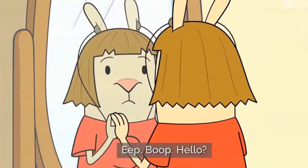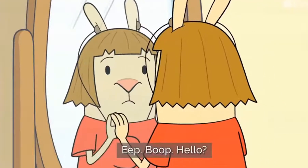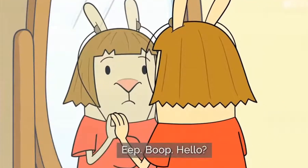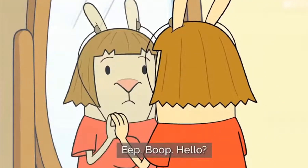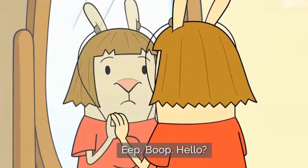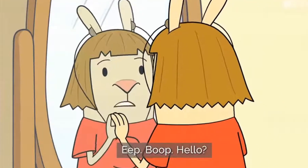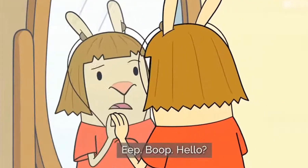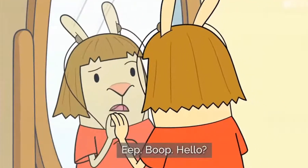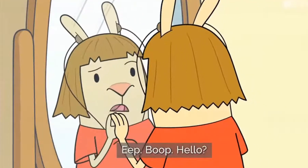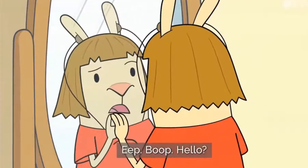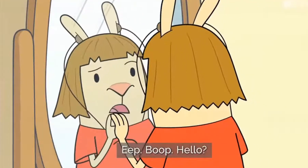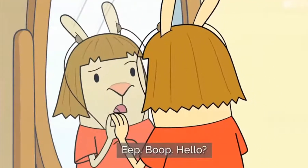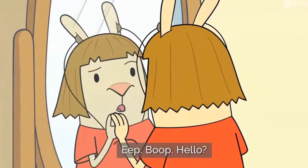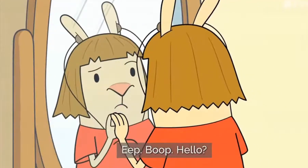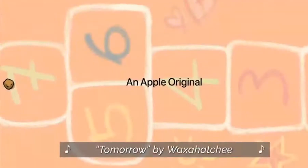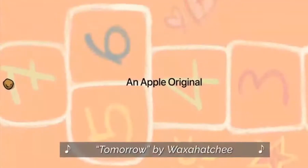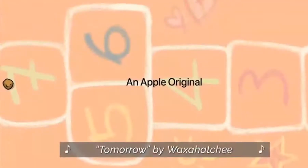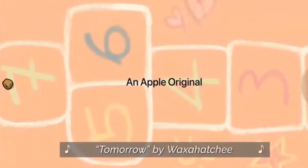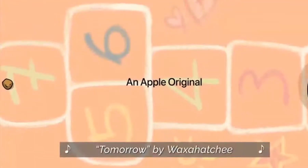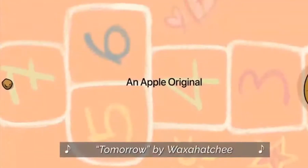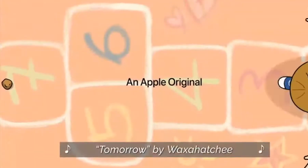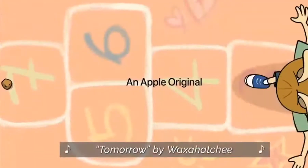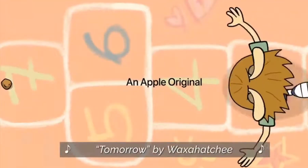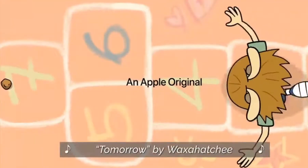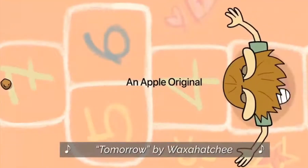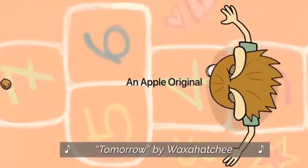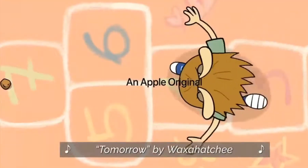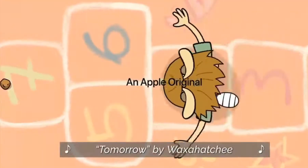boop. Hello?